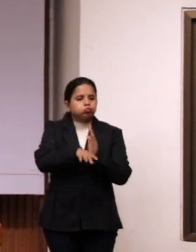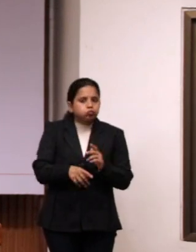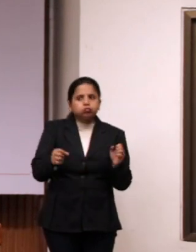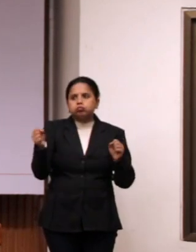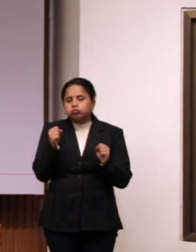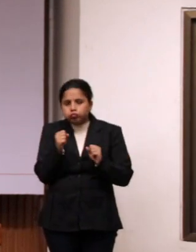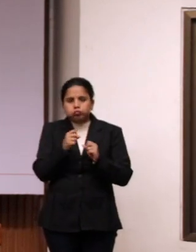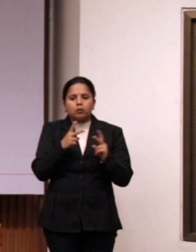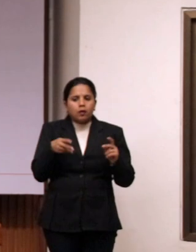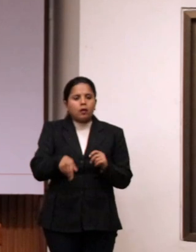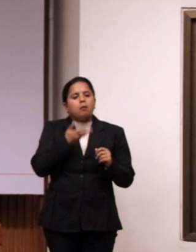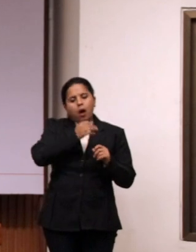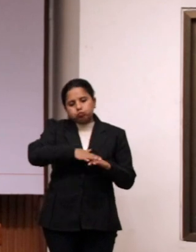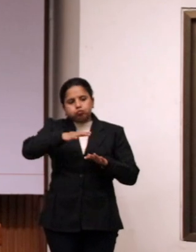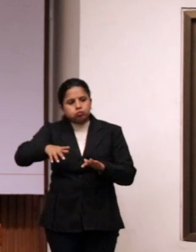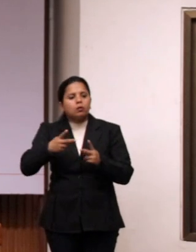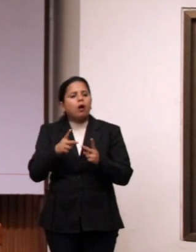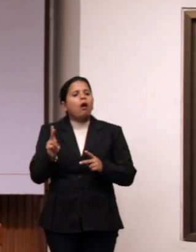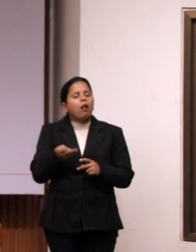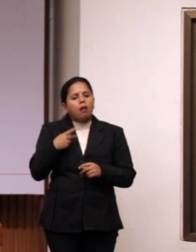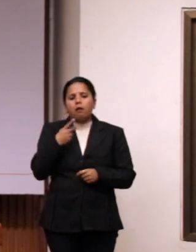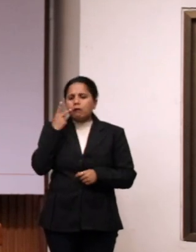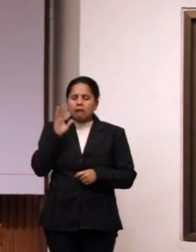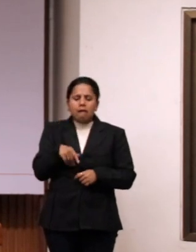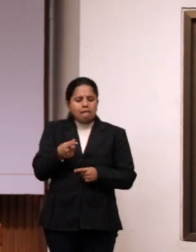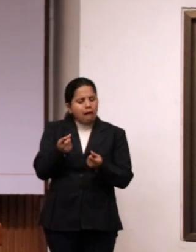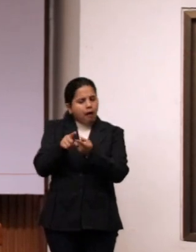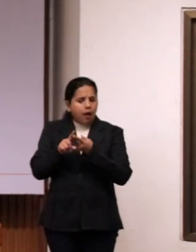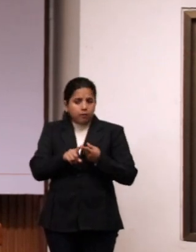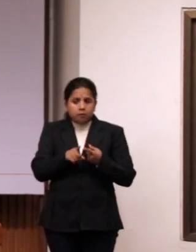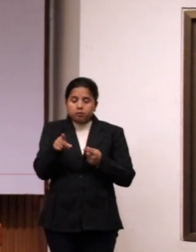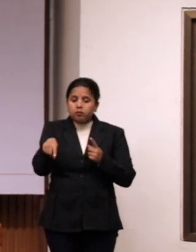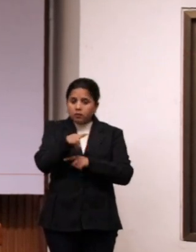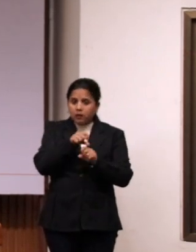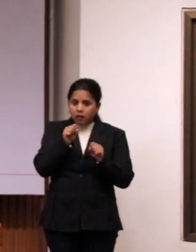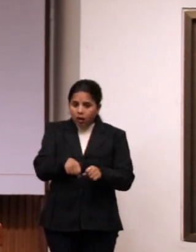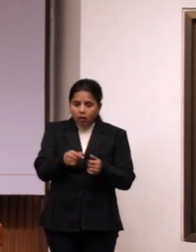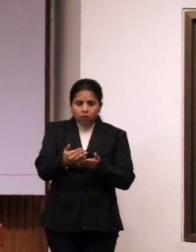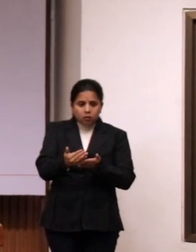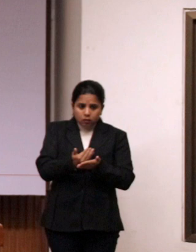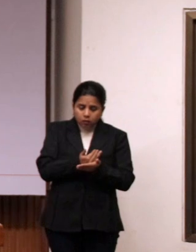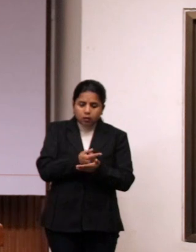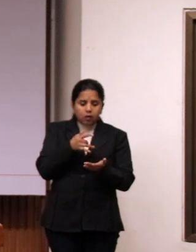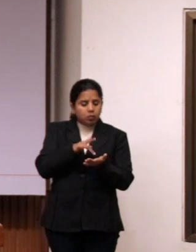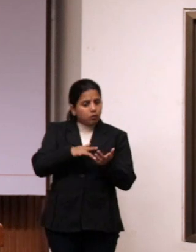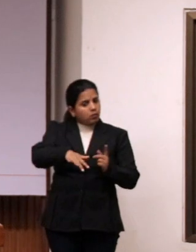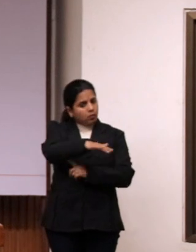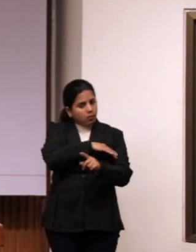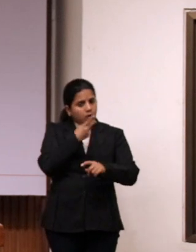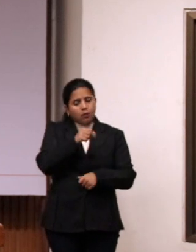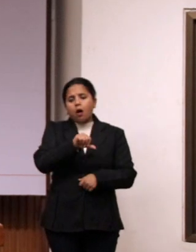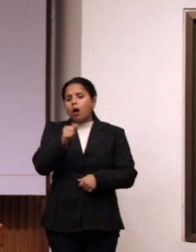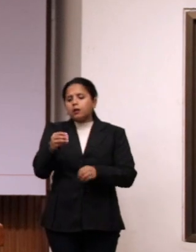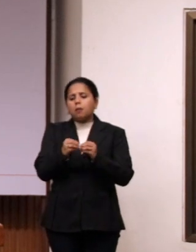it's already a flood wave, if we can say. It's already flooding. So can these restoration areas, apart from looking